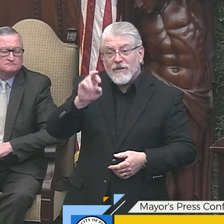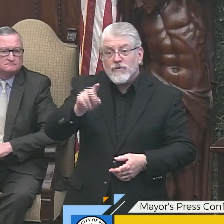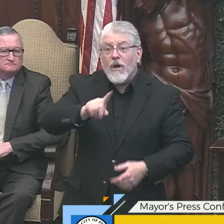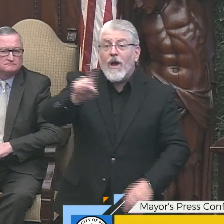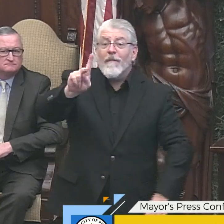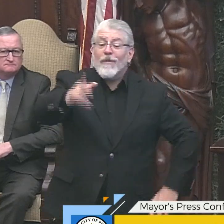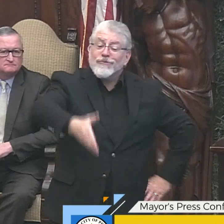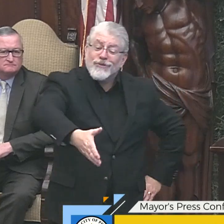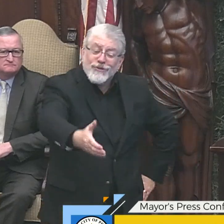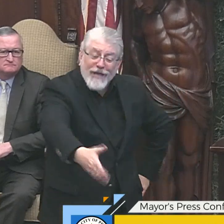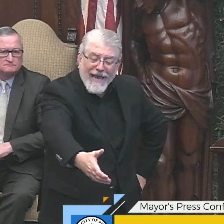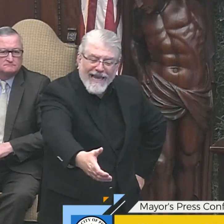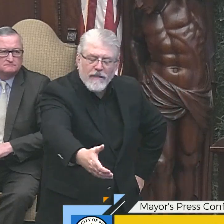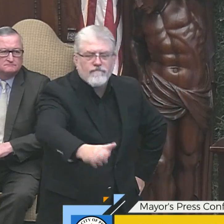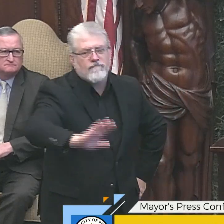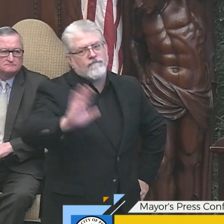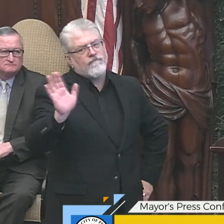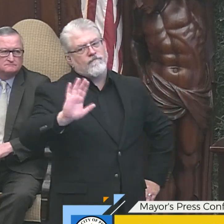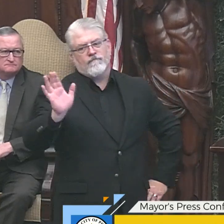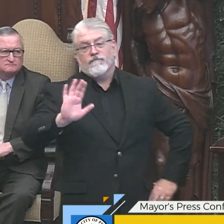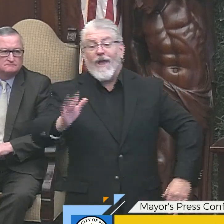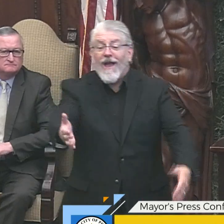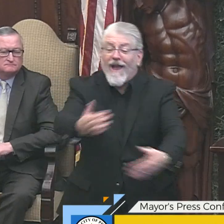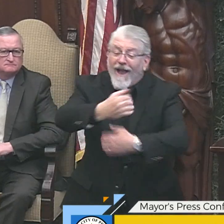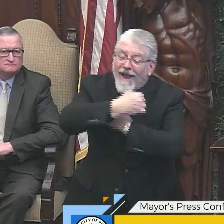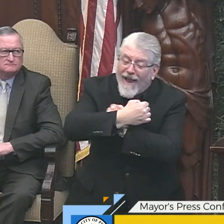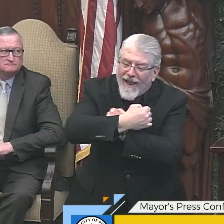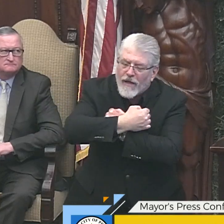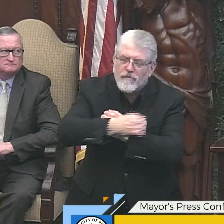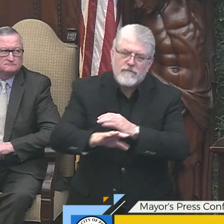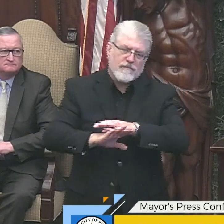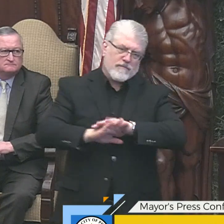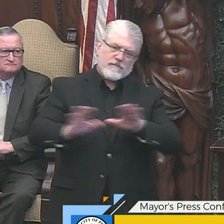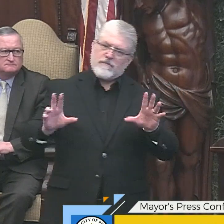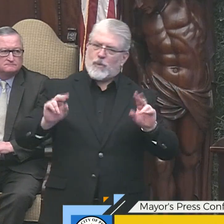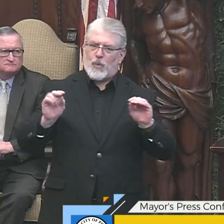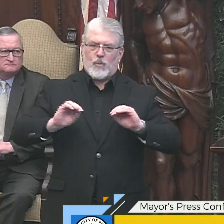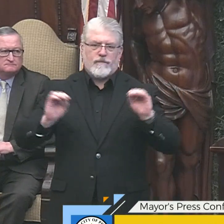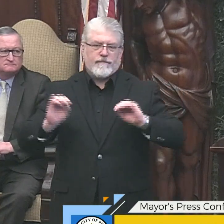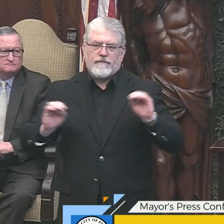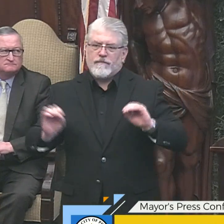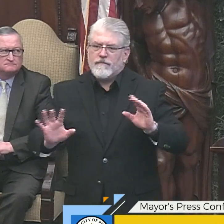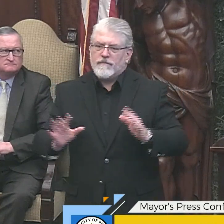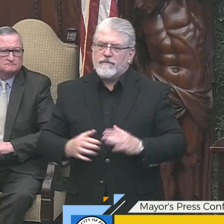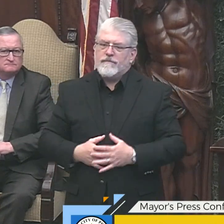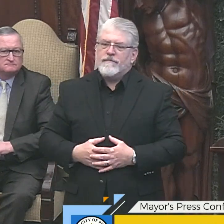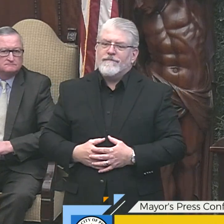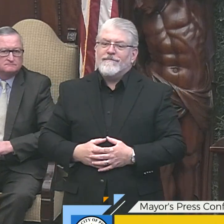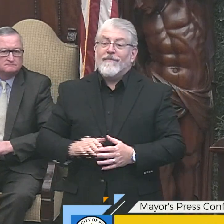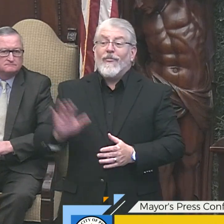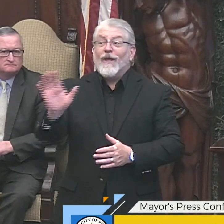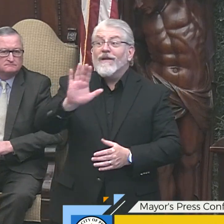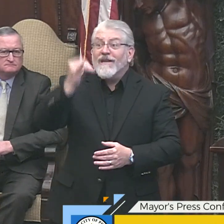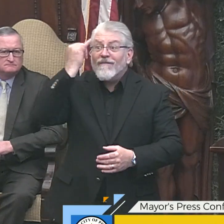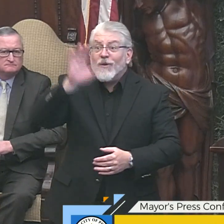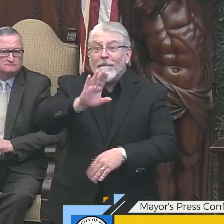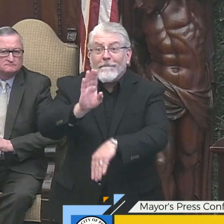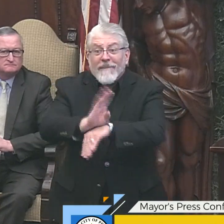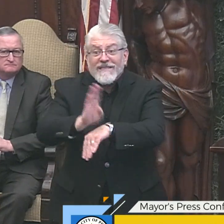everybody, if you are employed in a job where the business is still operating, but you can work from home, work from